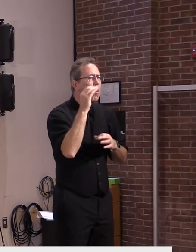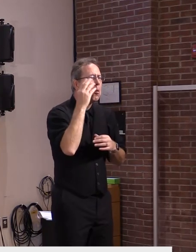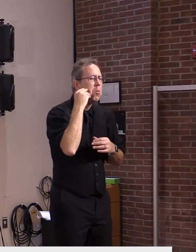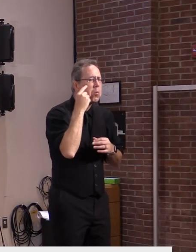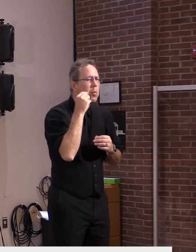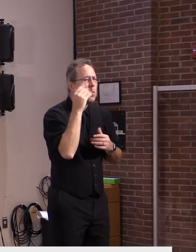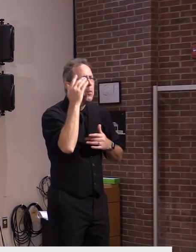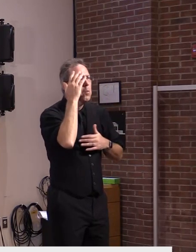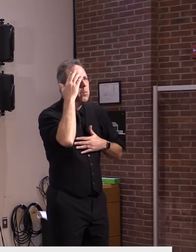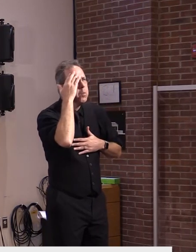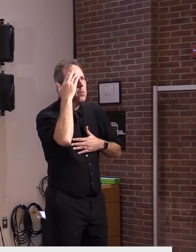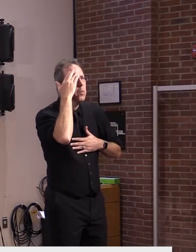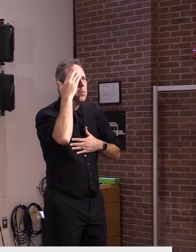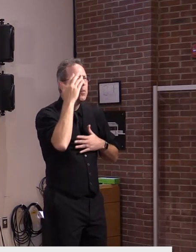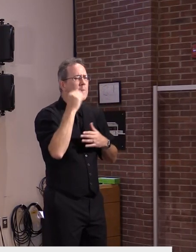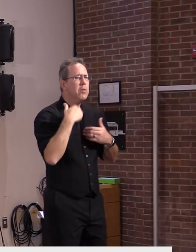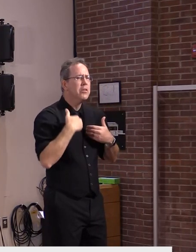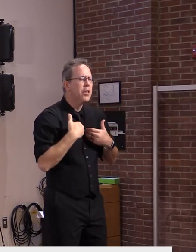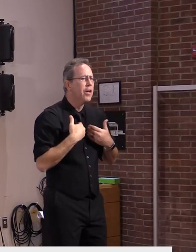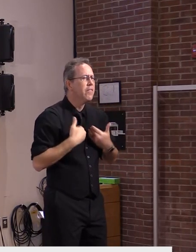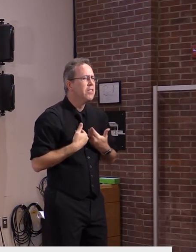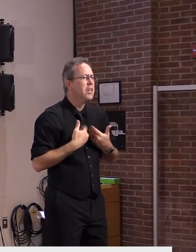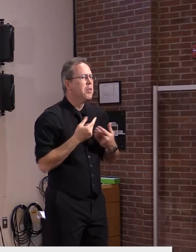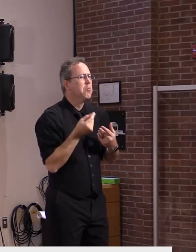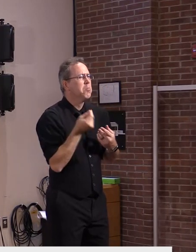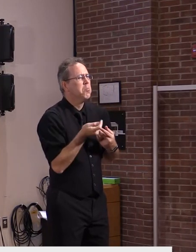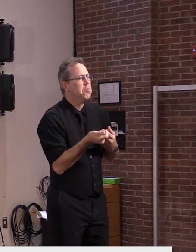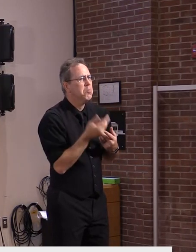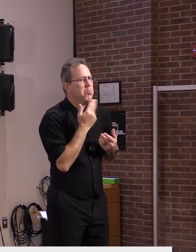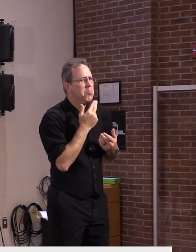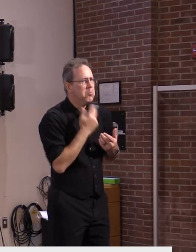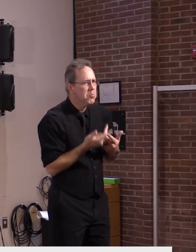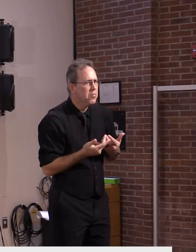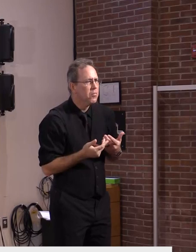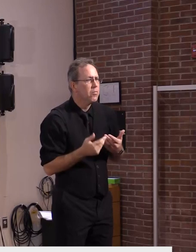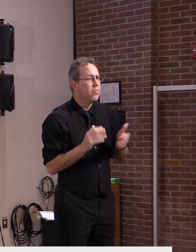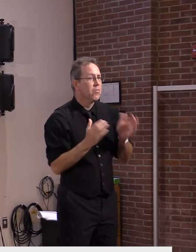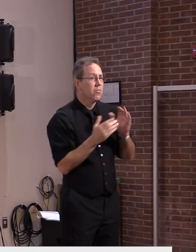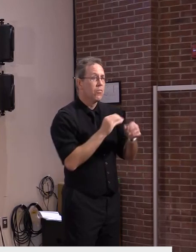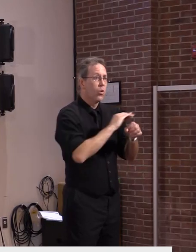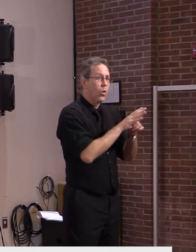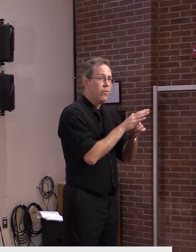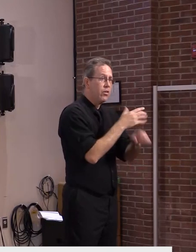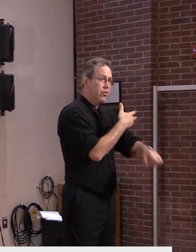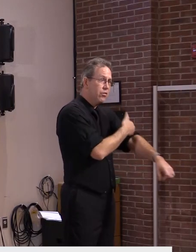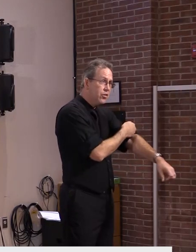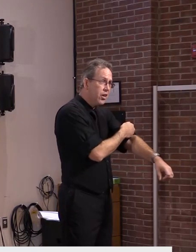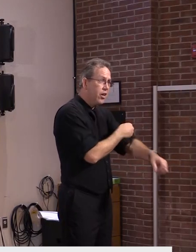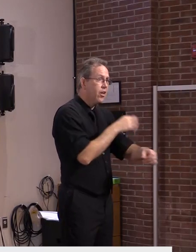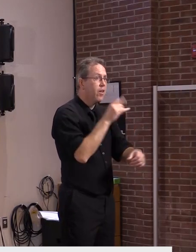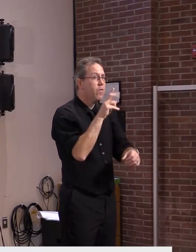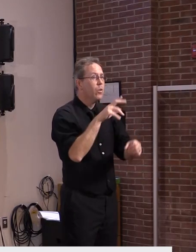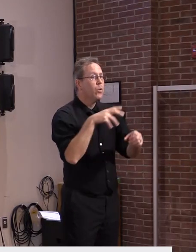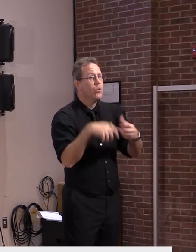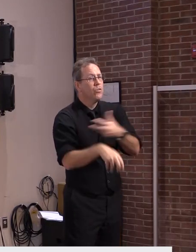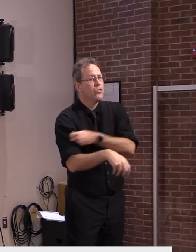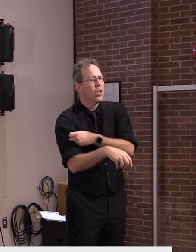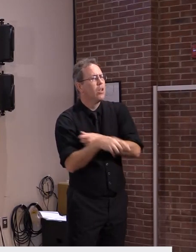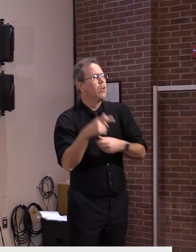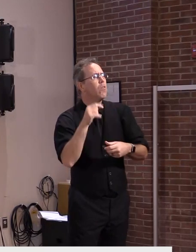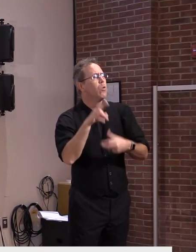generally much less than what we've seen with COVID vaccines. There's no evidence that the combination of the